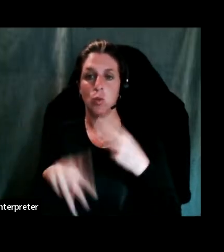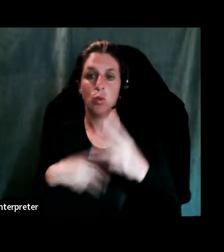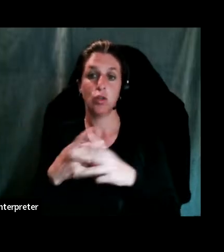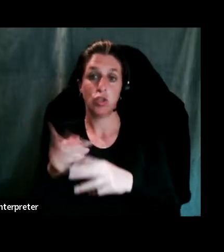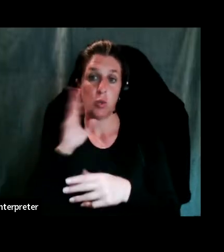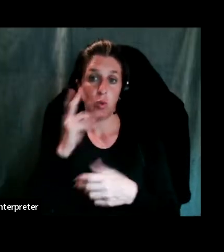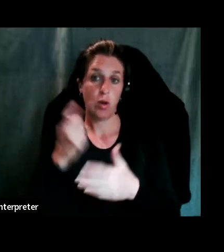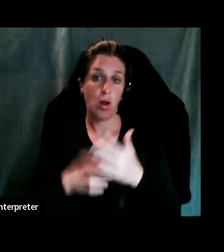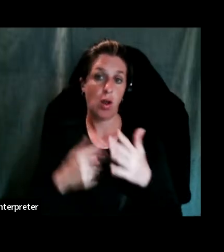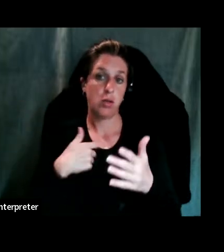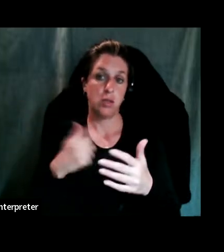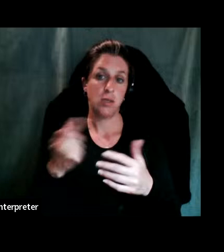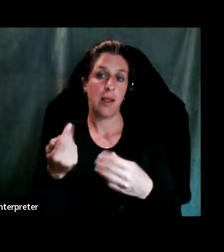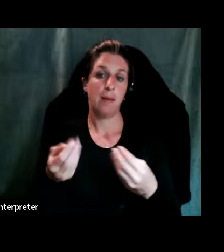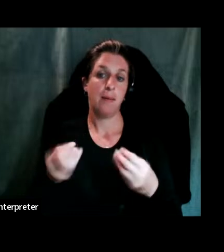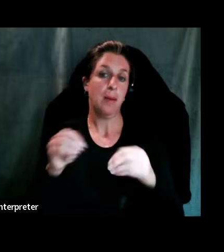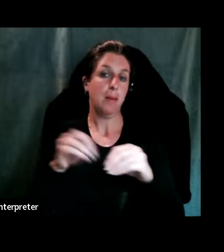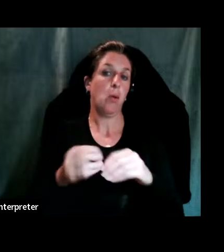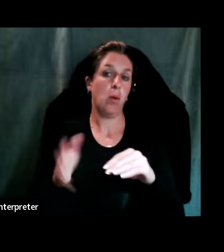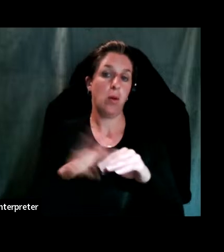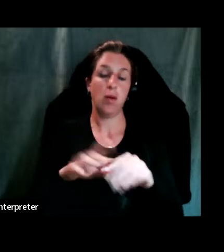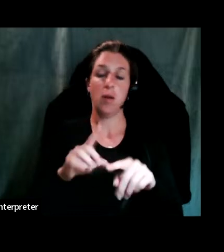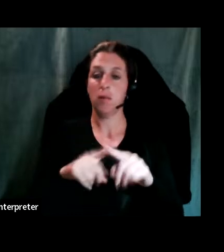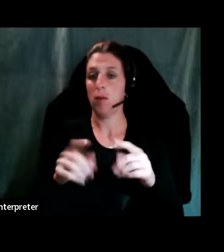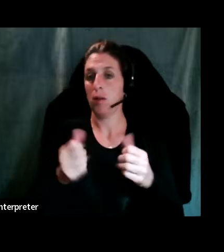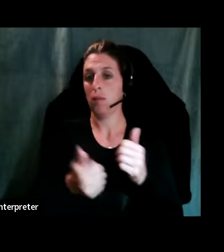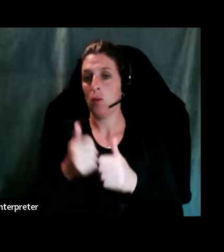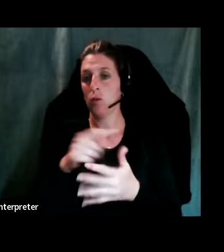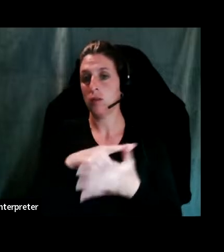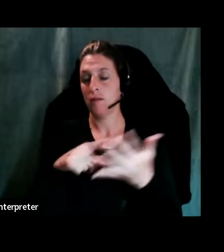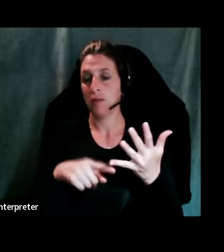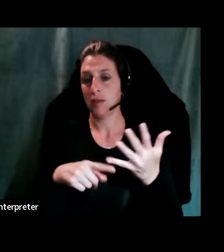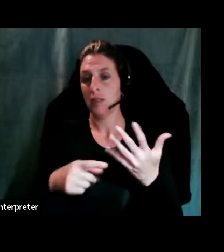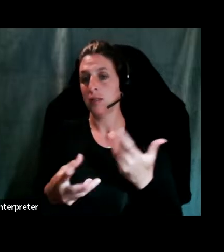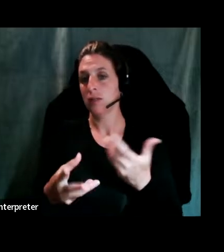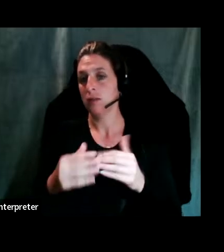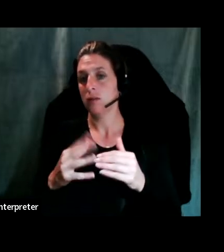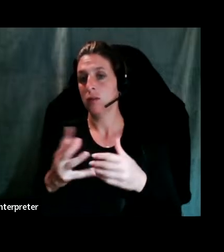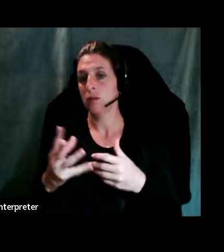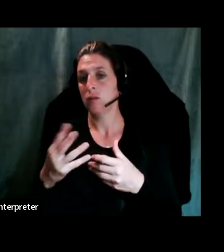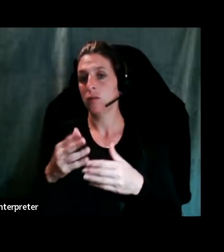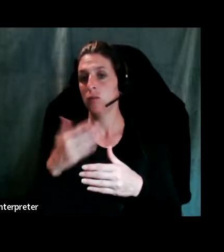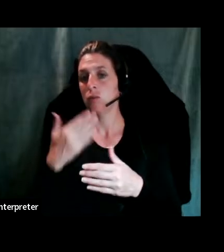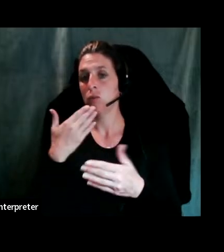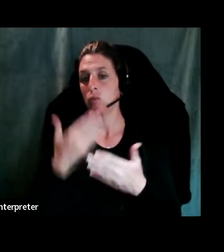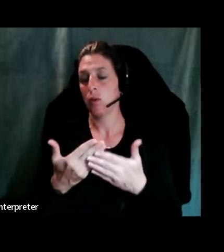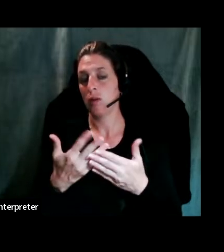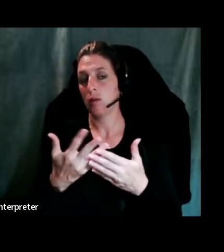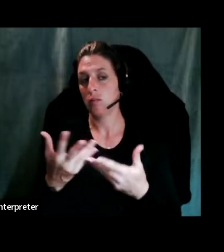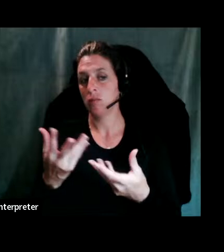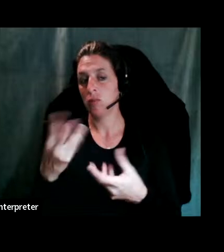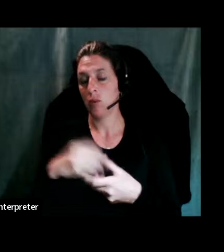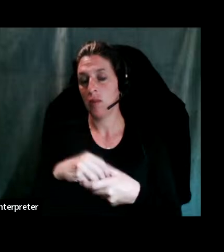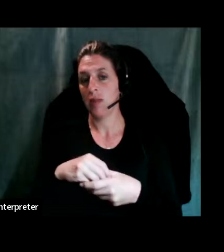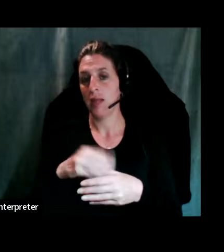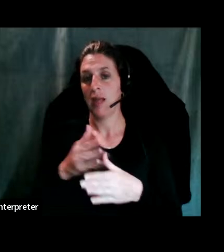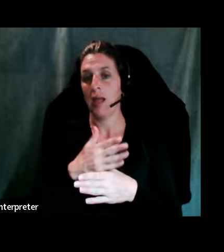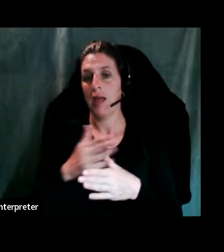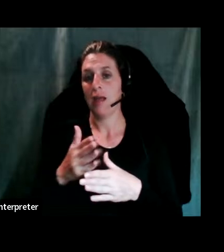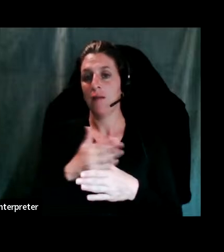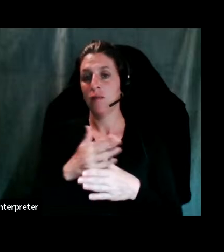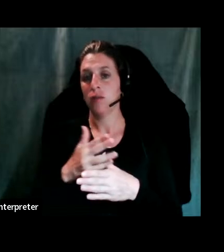little bit more. But most of these are well within the average range for Yeah. the work, the daily